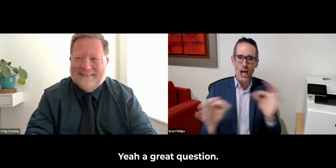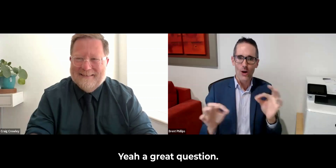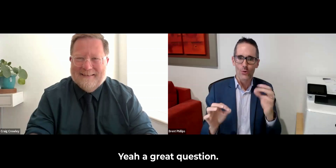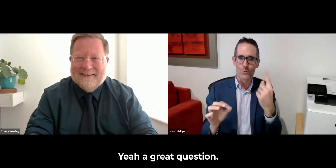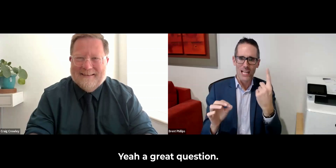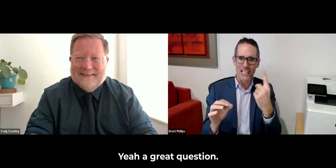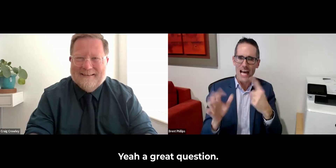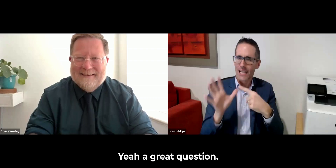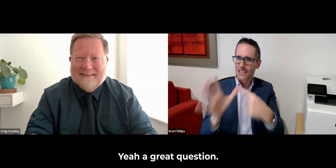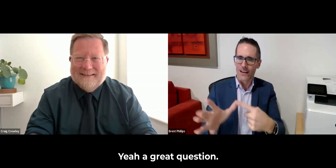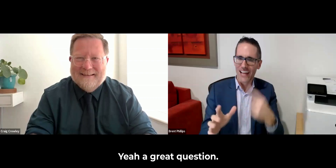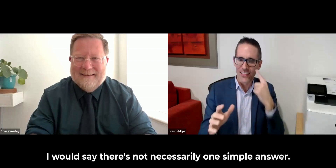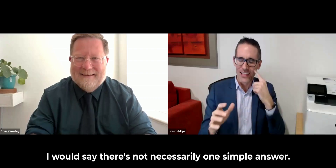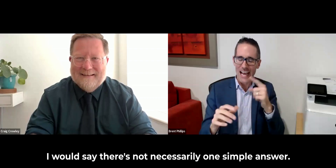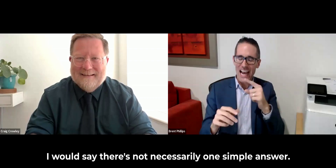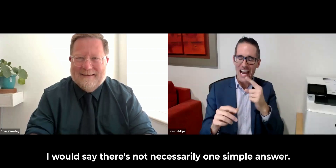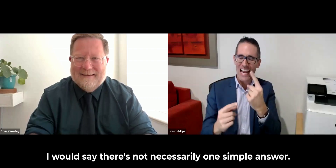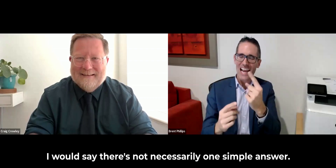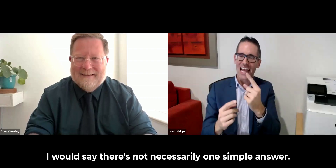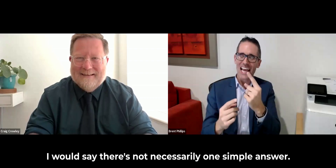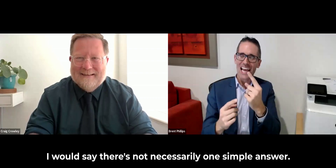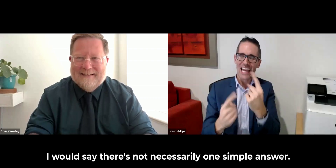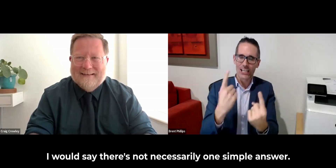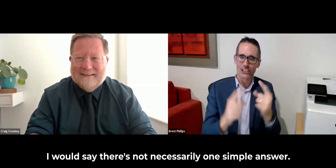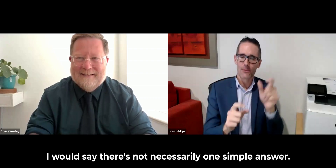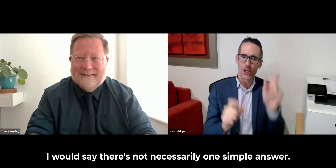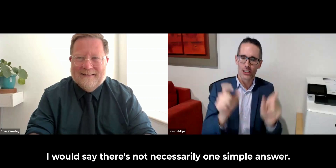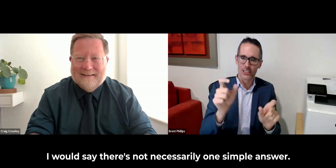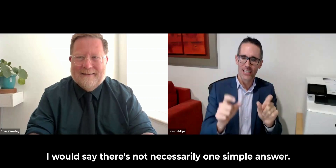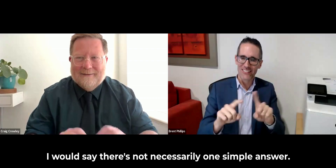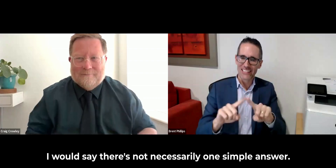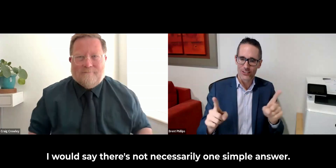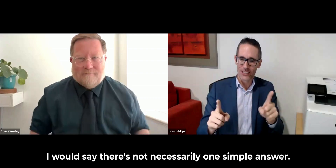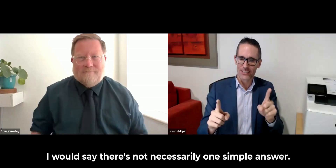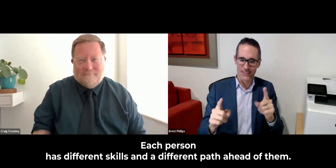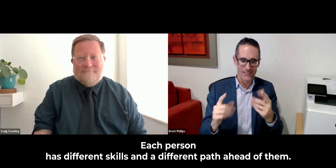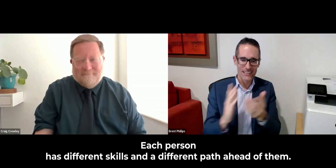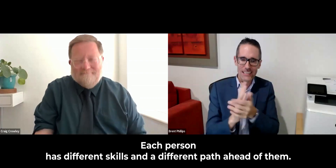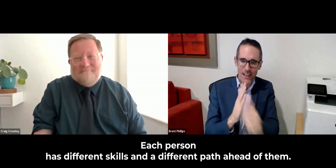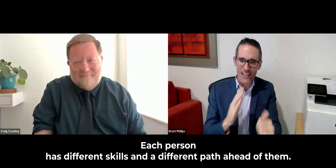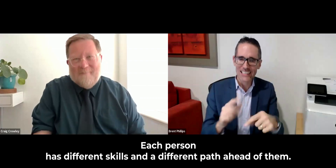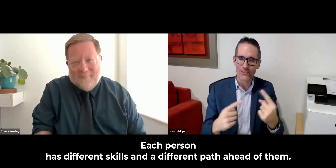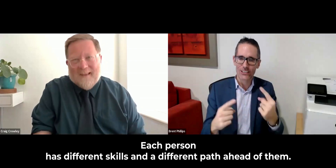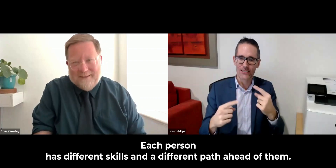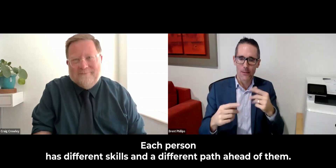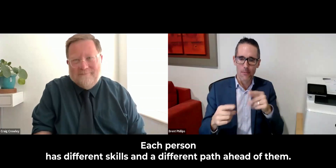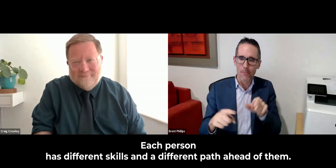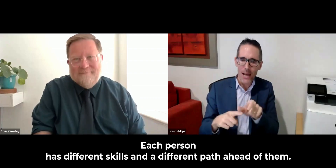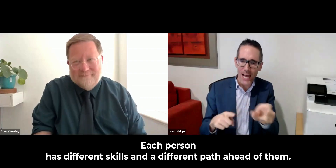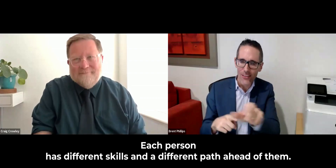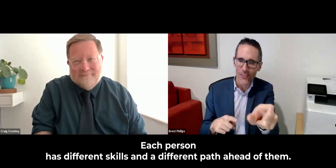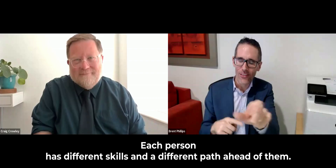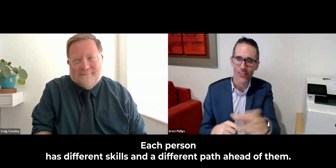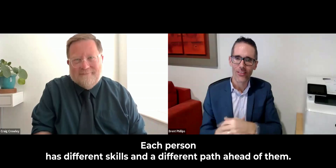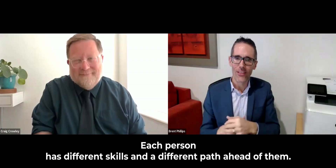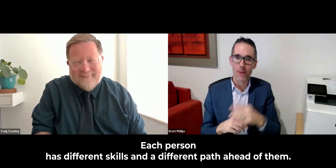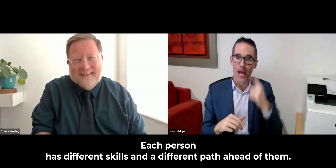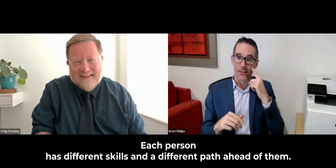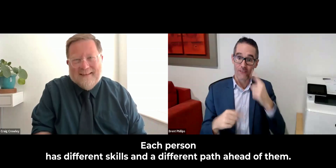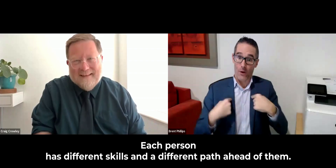Yeah, a great question. I would say there's not necessarily one simple answer. Each person has different skills and a